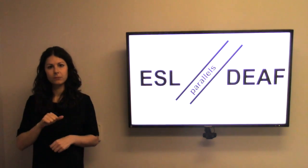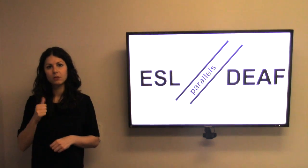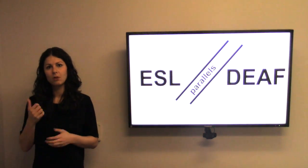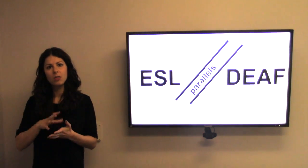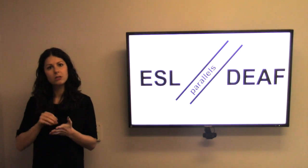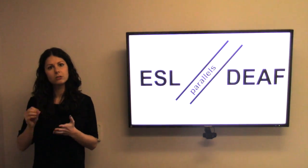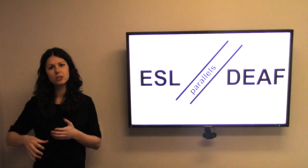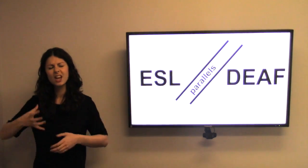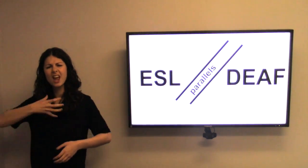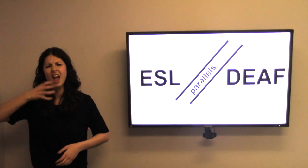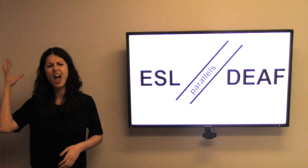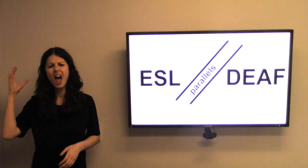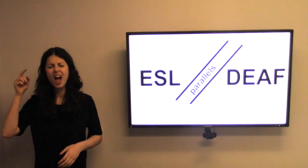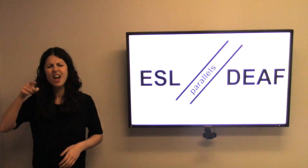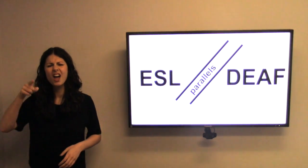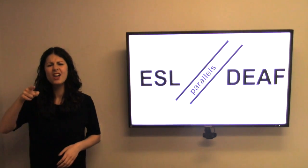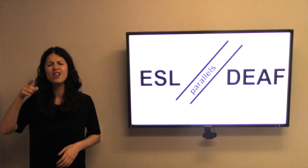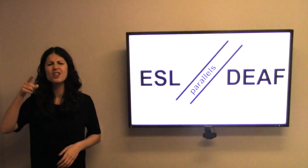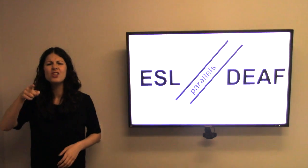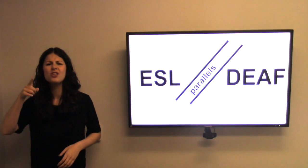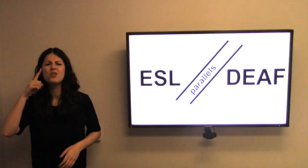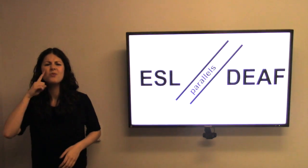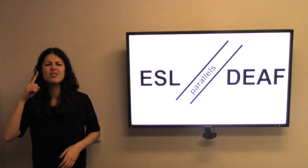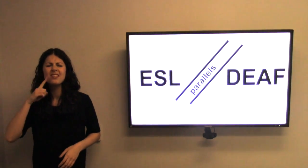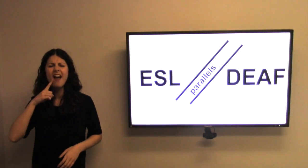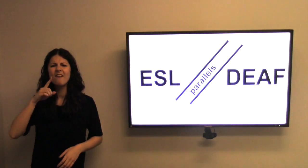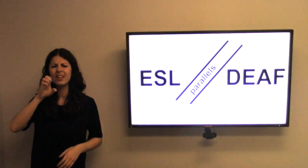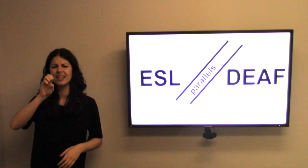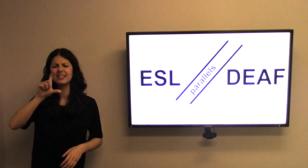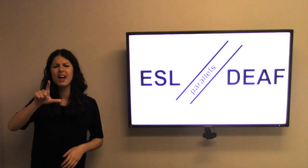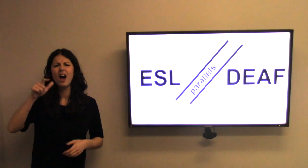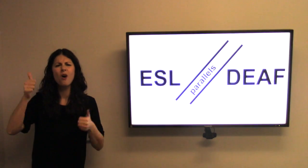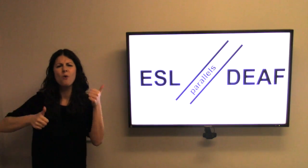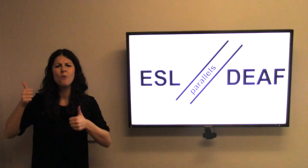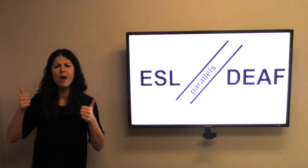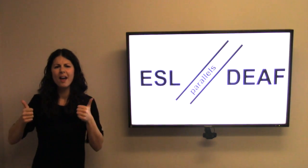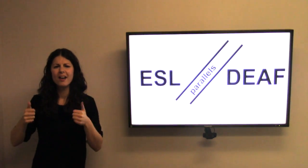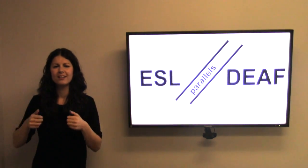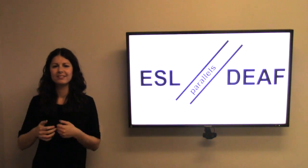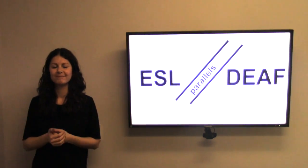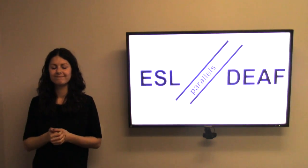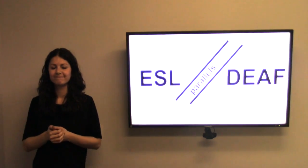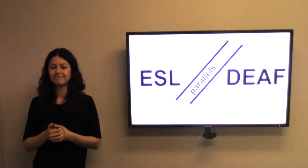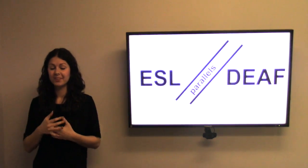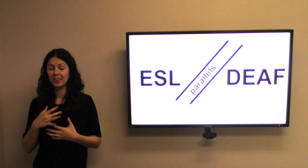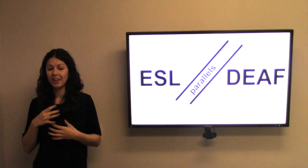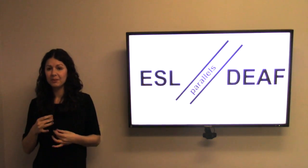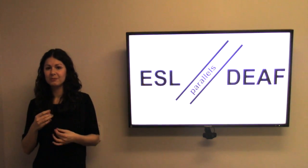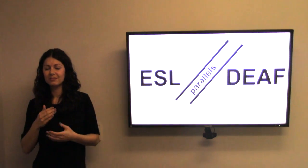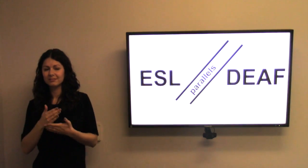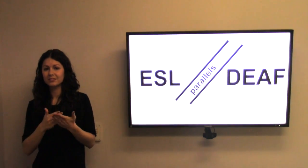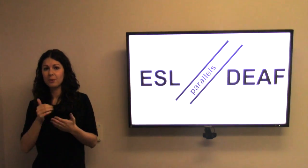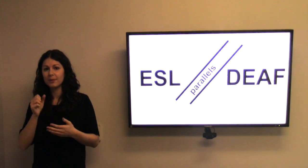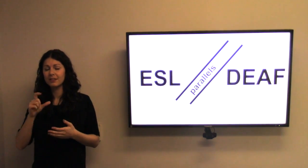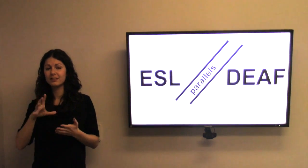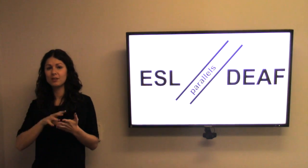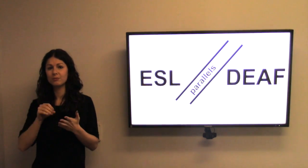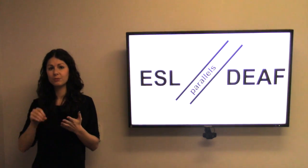request. The other student got angry and knocked on the door and screamed, "Are you deaf or ESL?" It's interesting that some